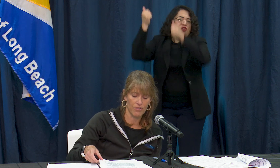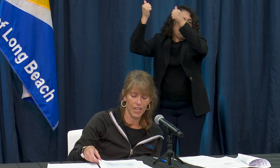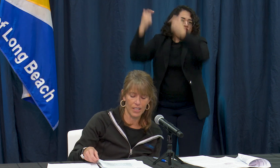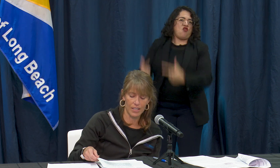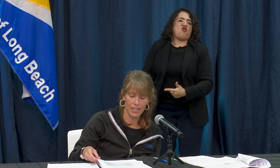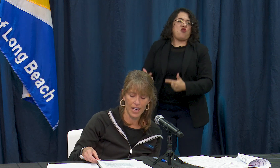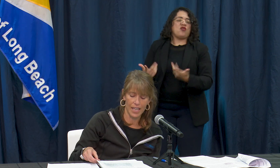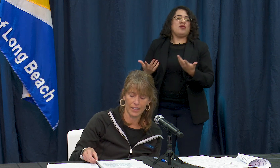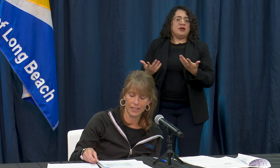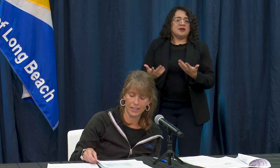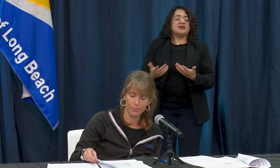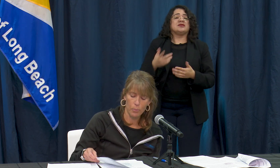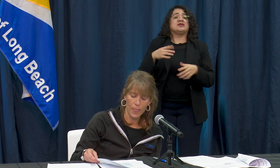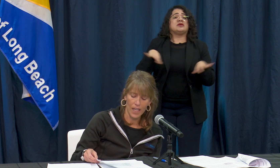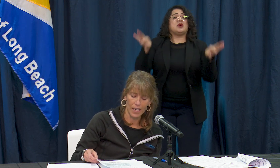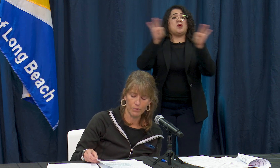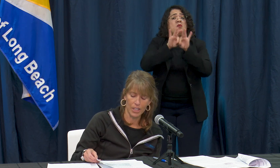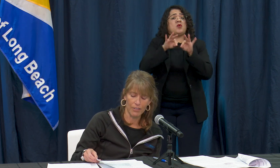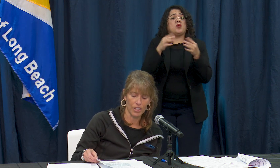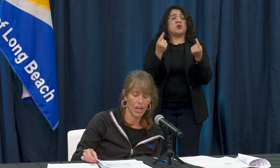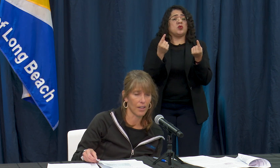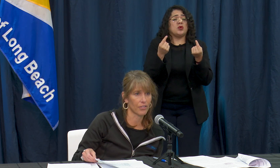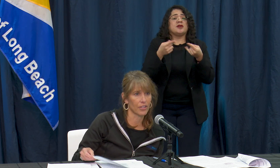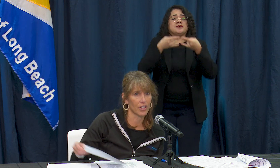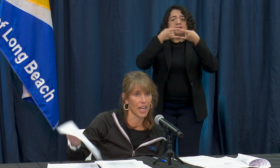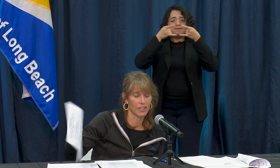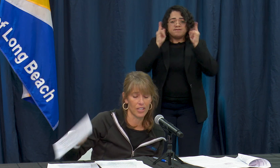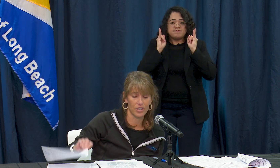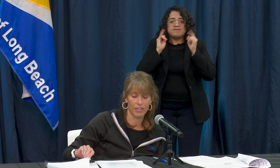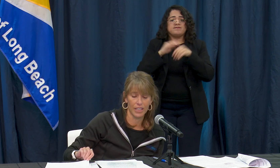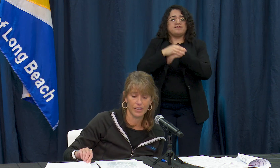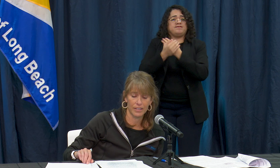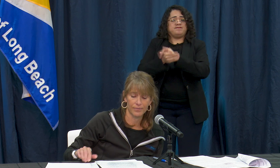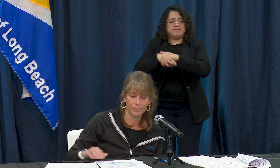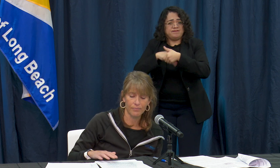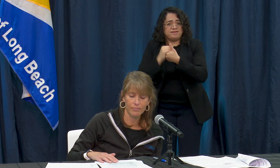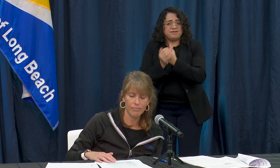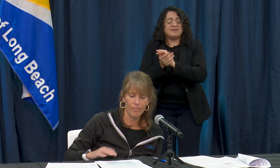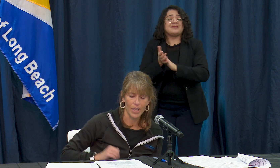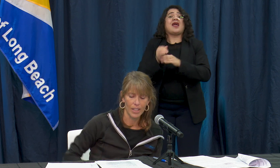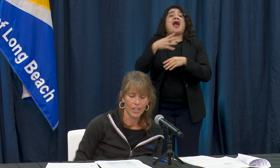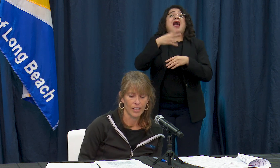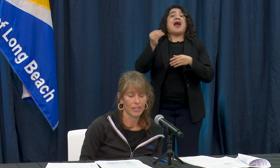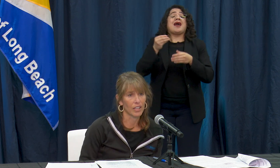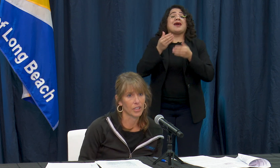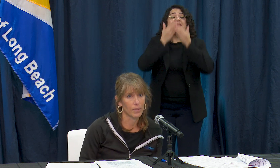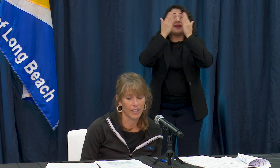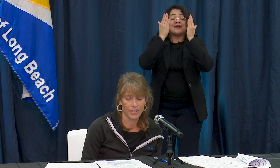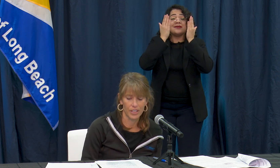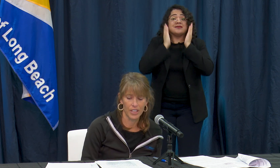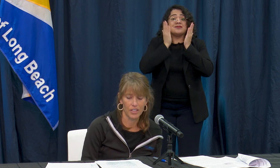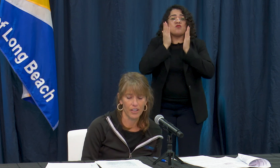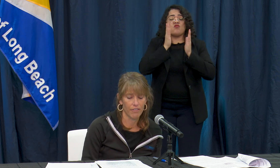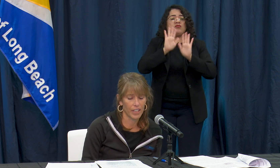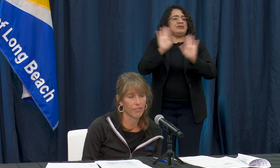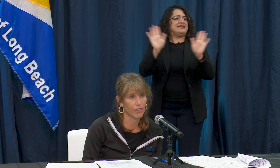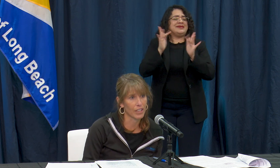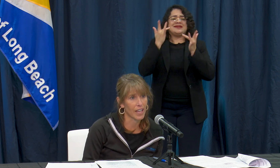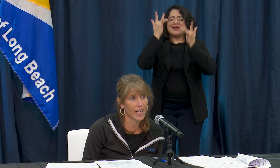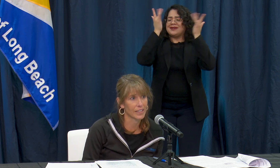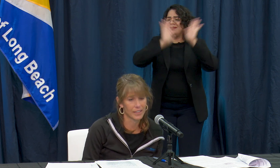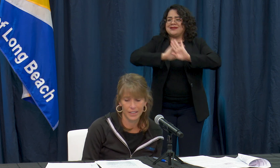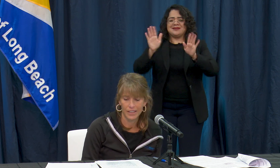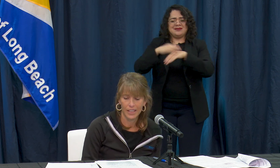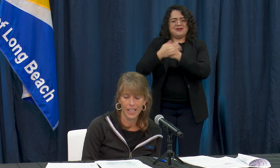to one's face, hands, to cover coughs, and to not touch your face. The long-term care facilities are on the very